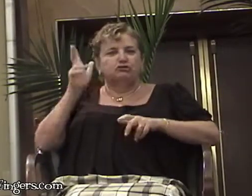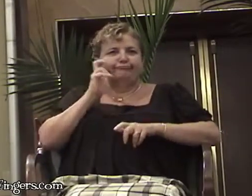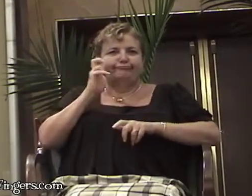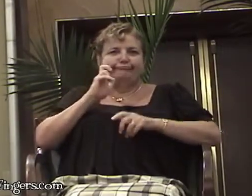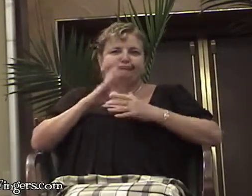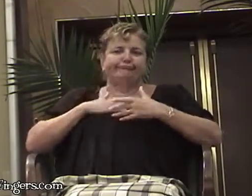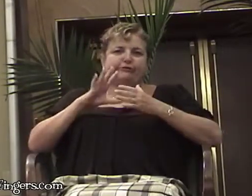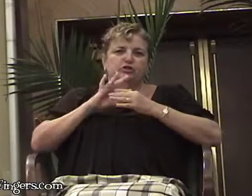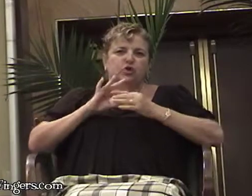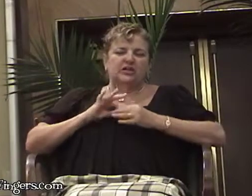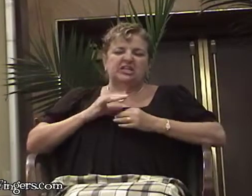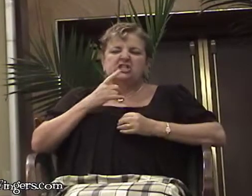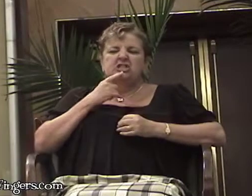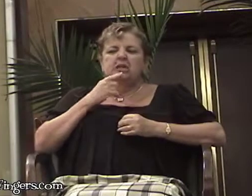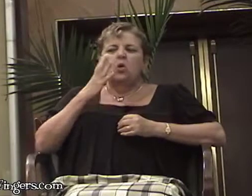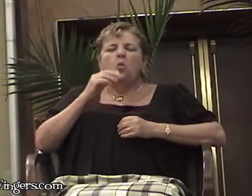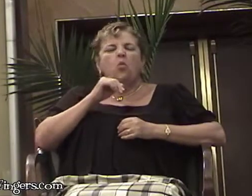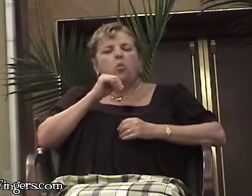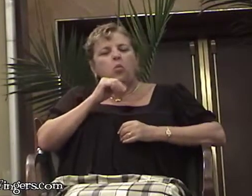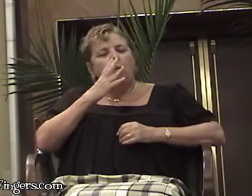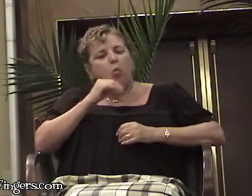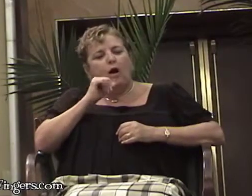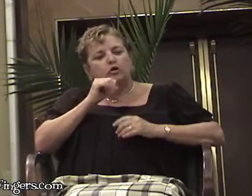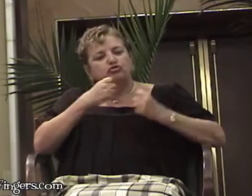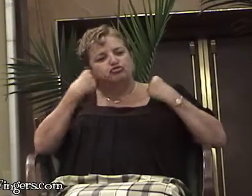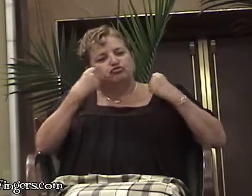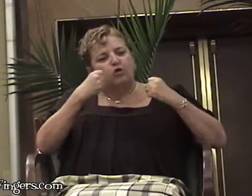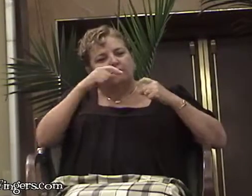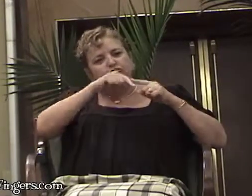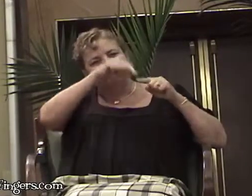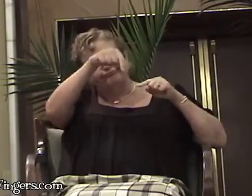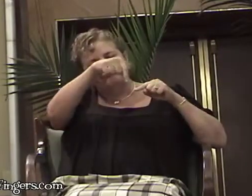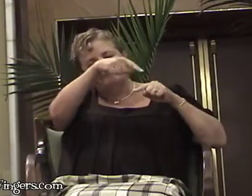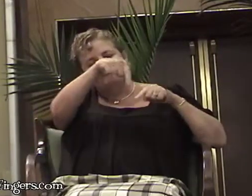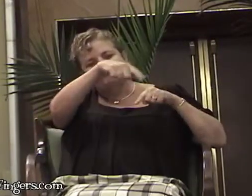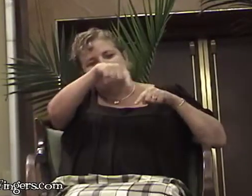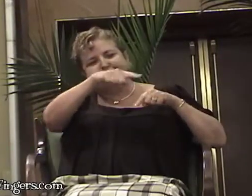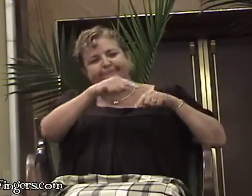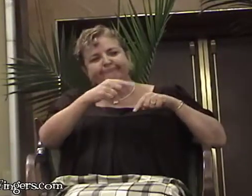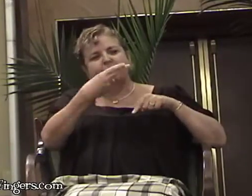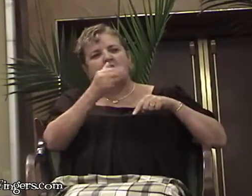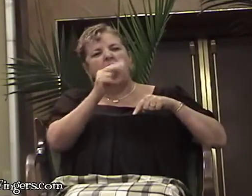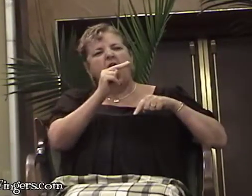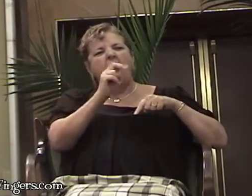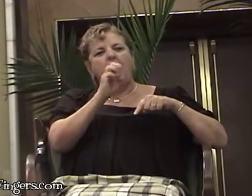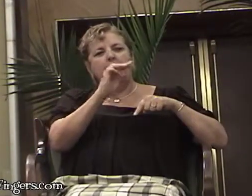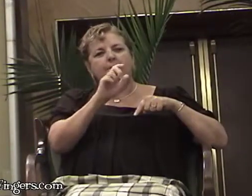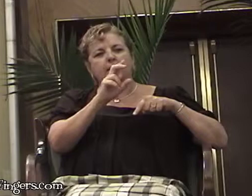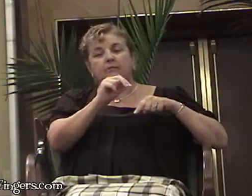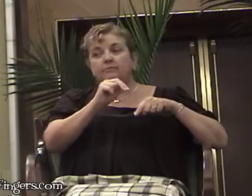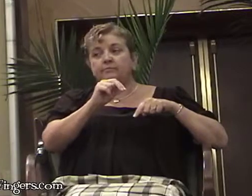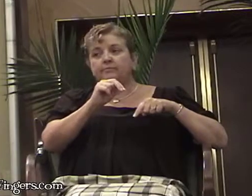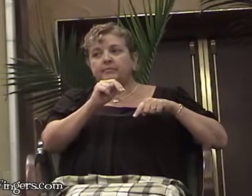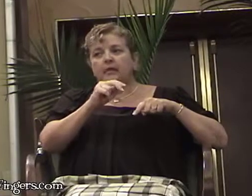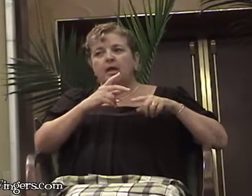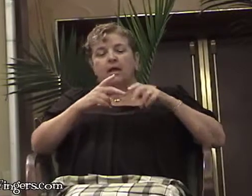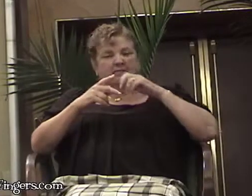to talk to you. And that was about a 5-6 minute drive. I said, okay. And I drove over to Hahnemann, and they were waiting for me. They admitted me to their 10th floor psychiatric